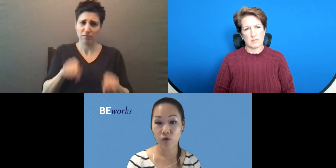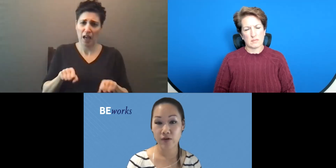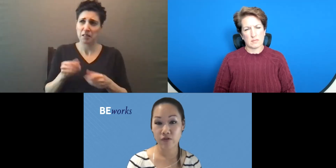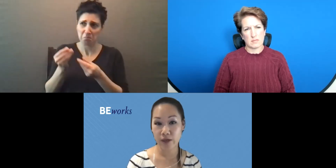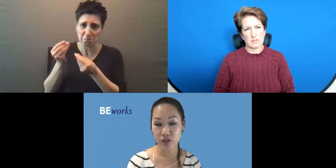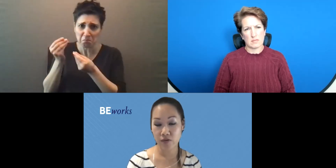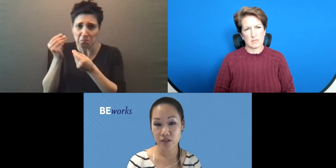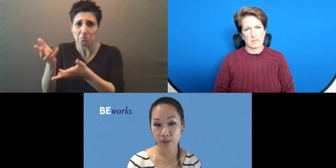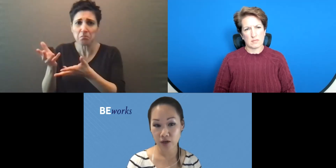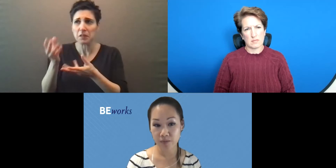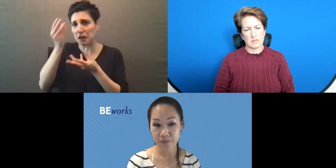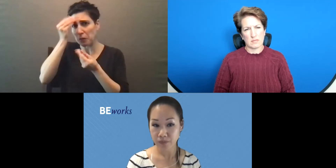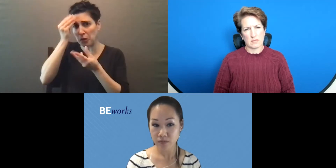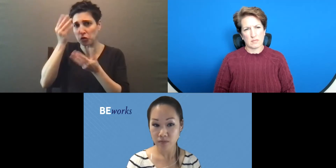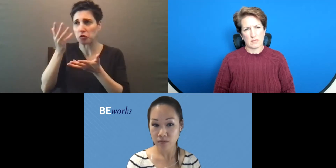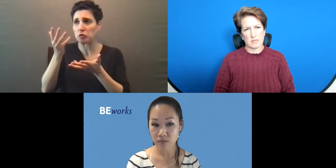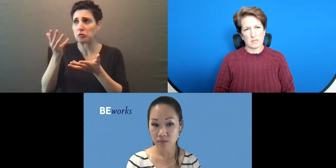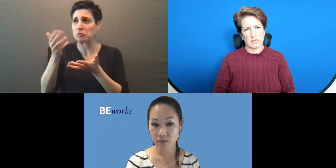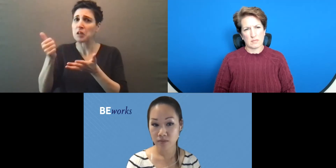some more information on this matter.